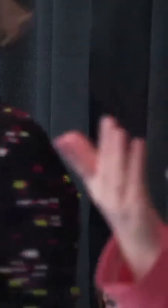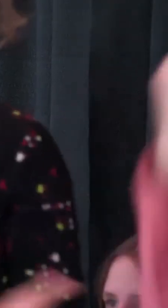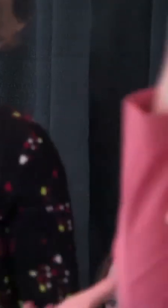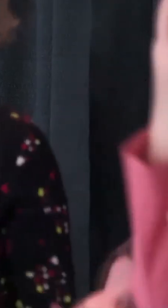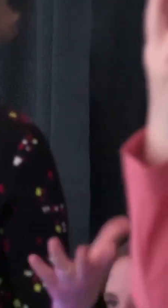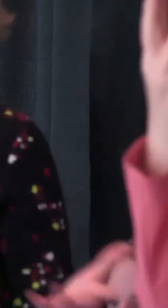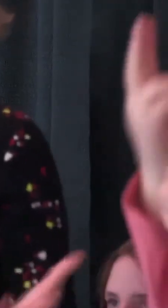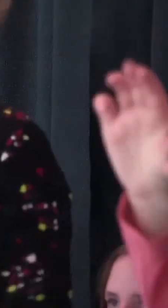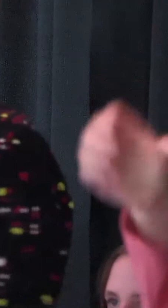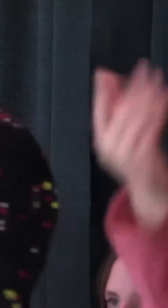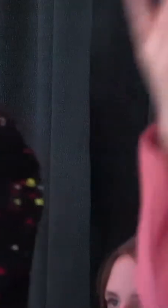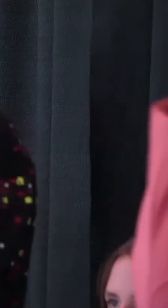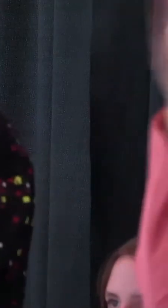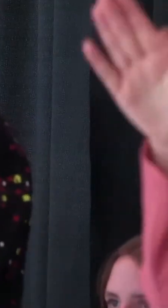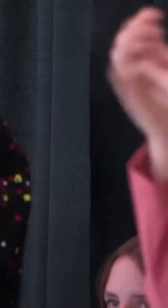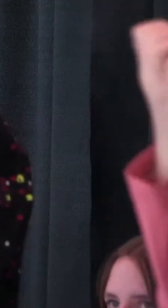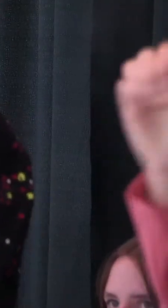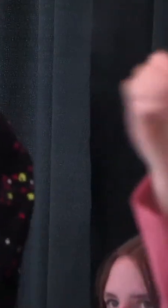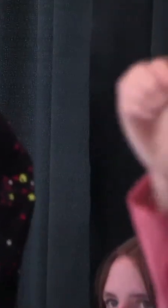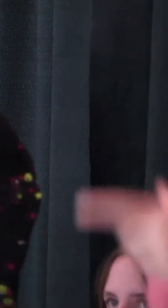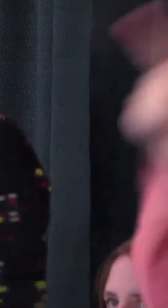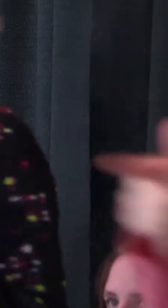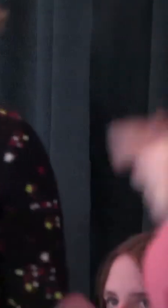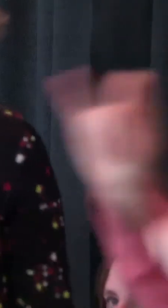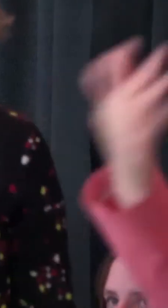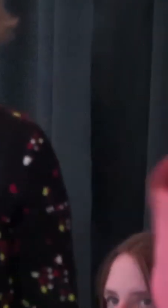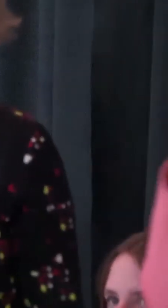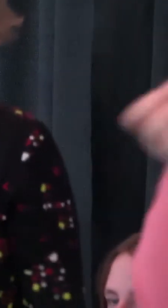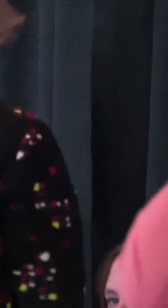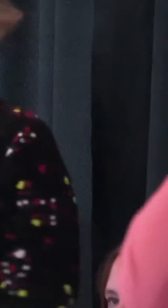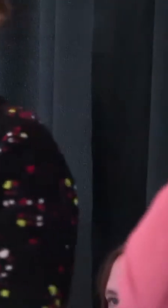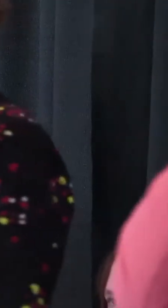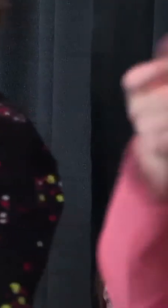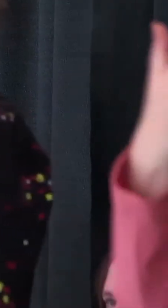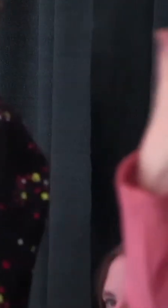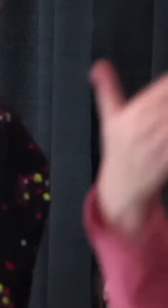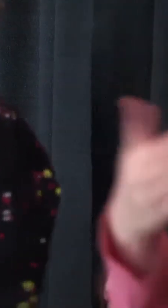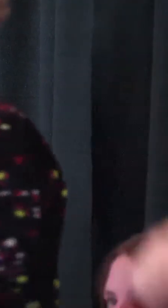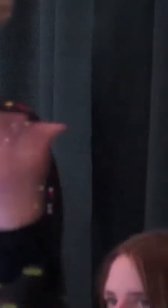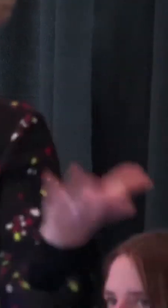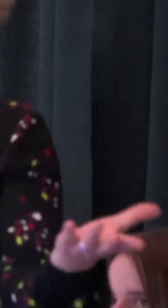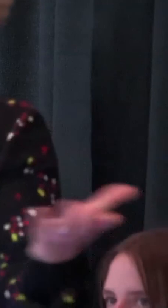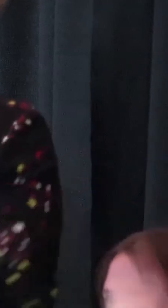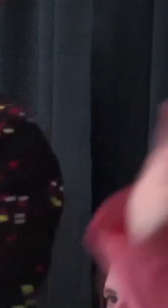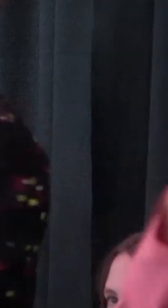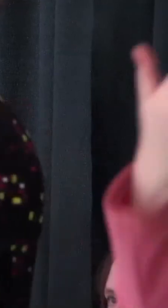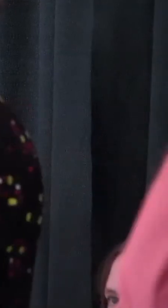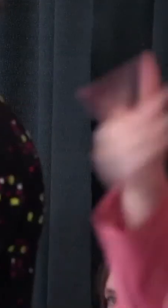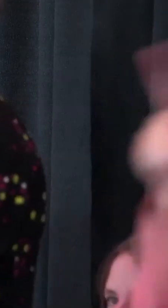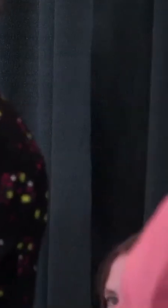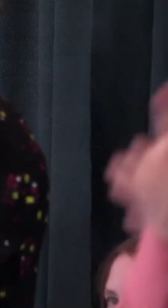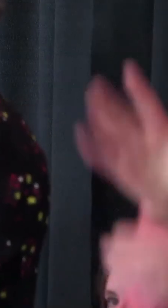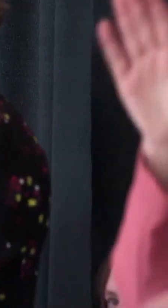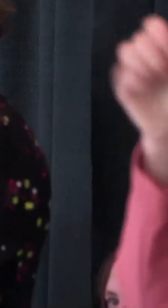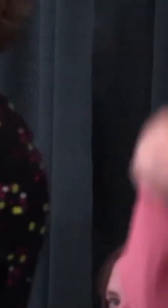opportunity to show you the exhibition and talk about it. And thank you for your lovely words as well. I'd like to thank Director Lynn